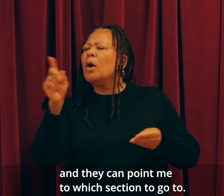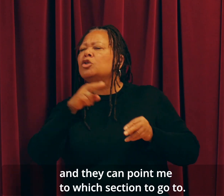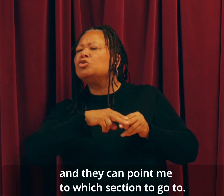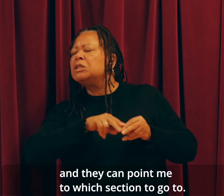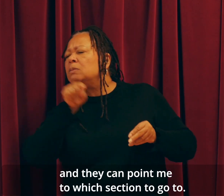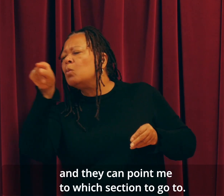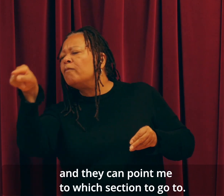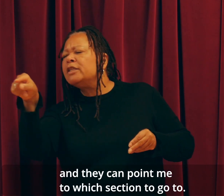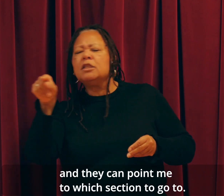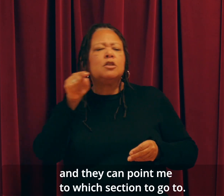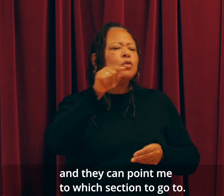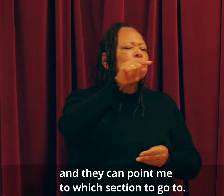to.